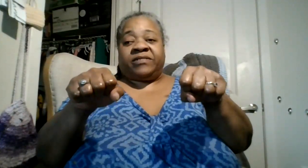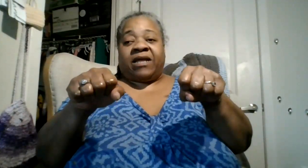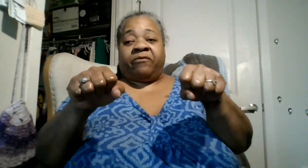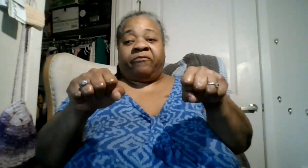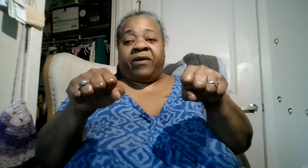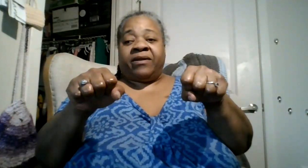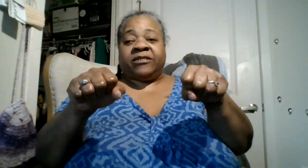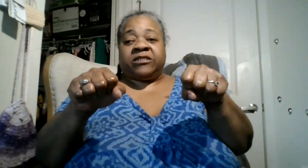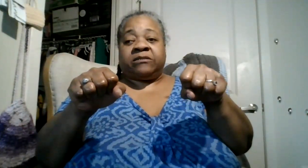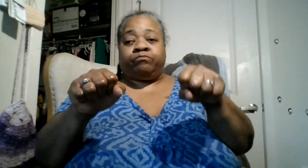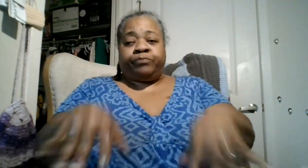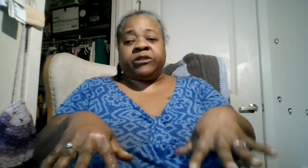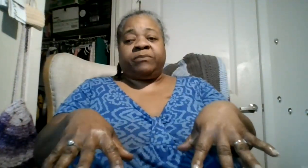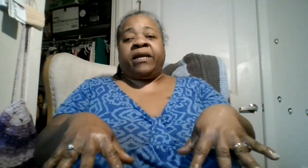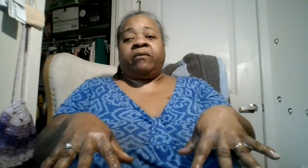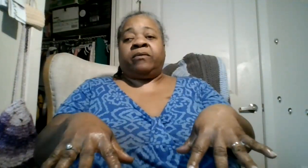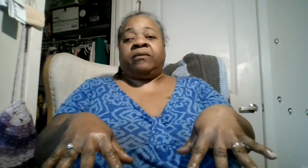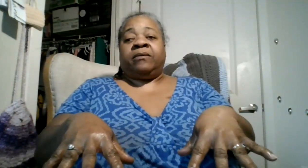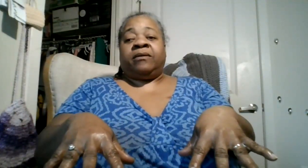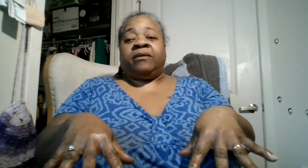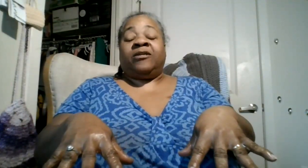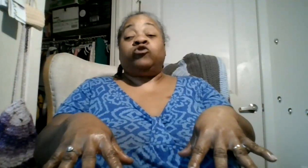out in front and just push them down. Drop.